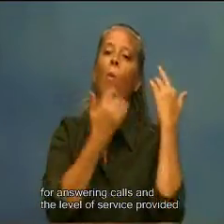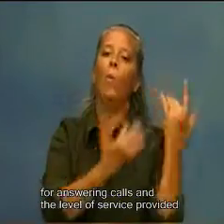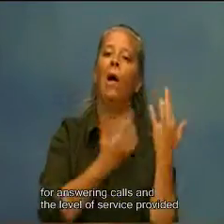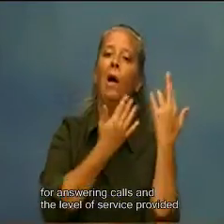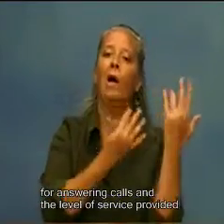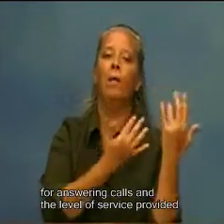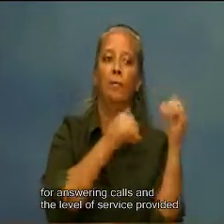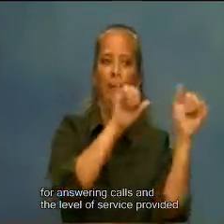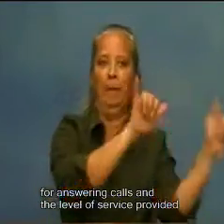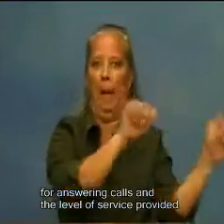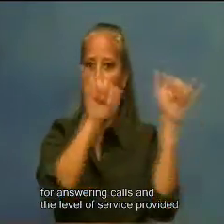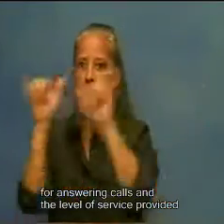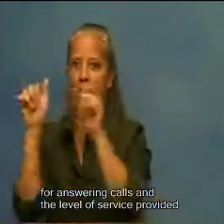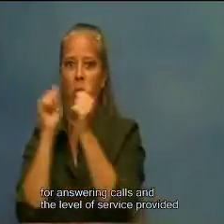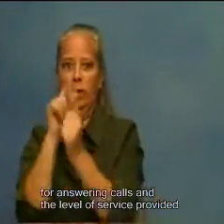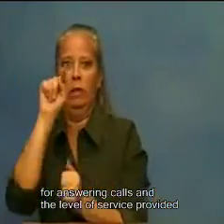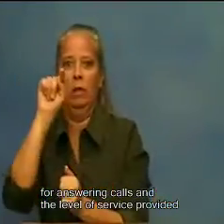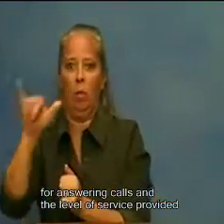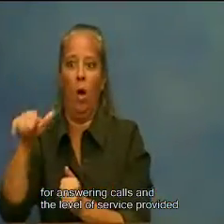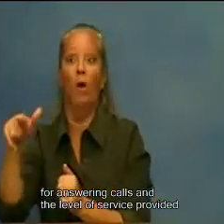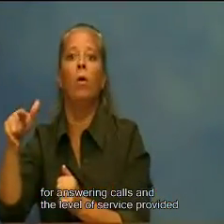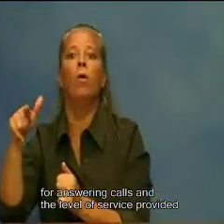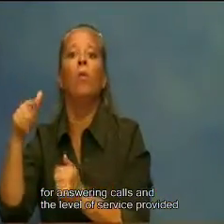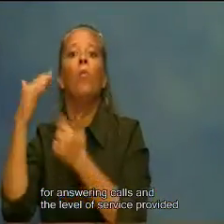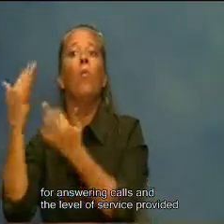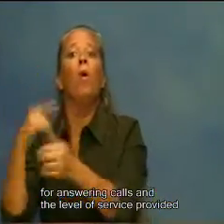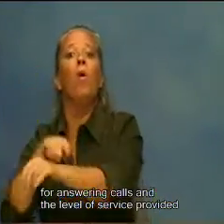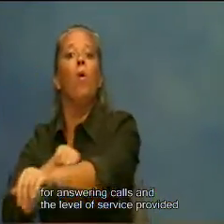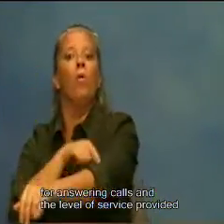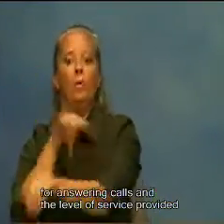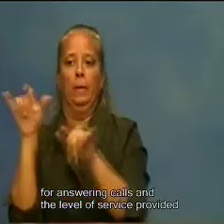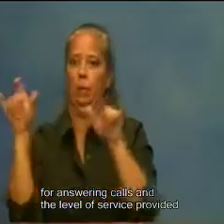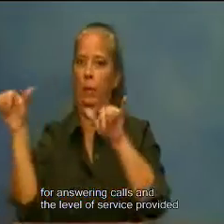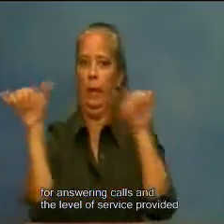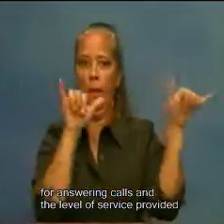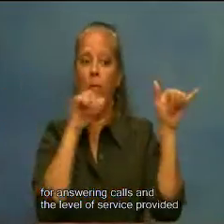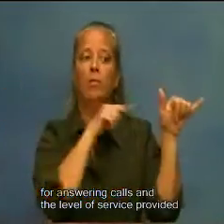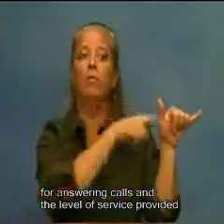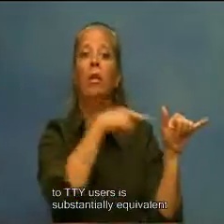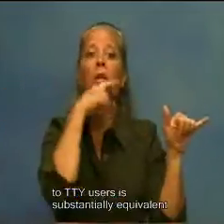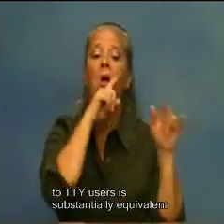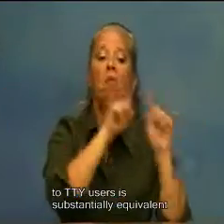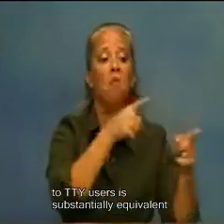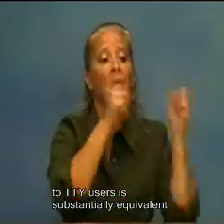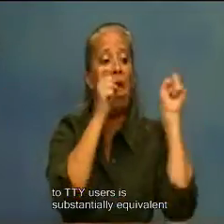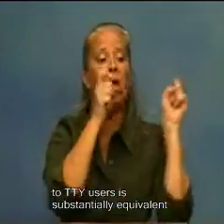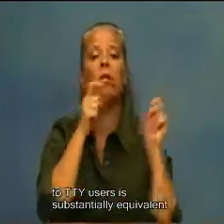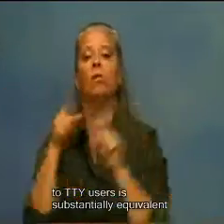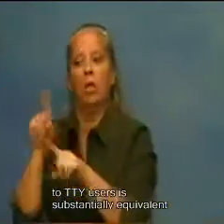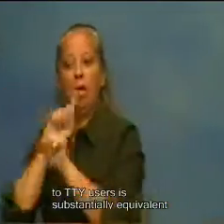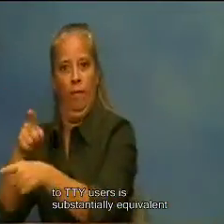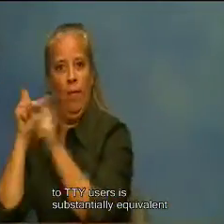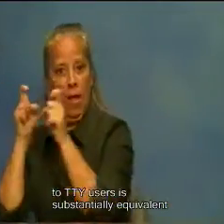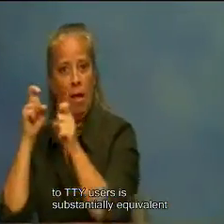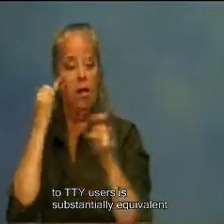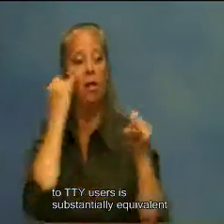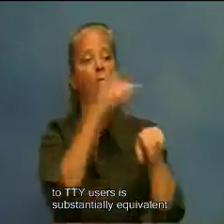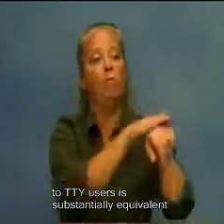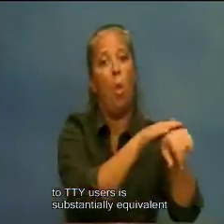for answering calls and the level of service provided to TTY users is